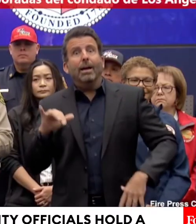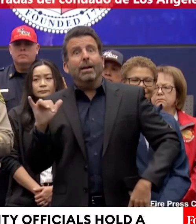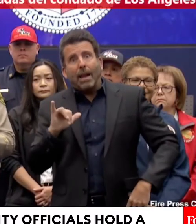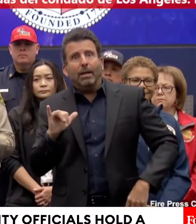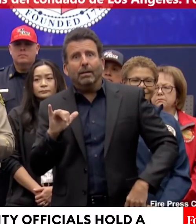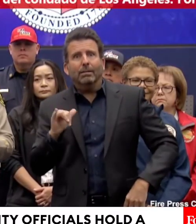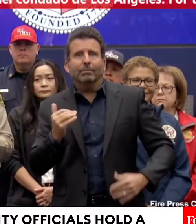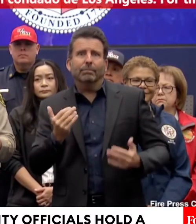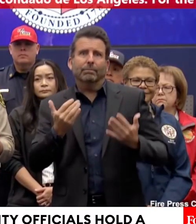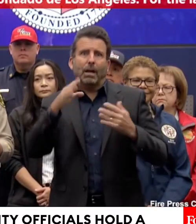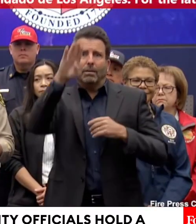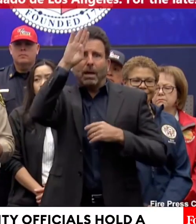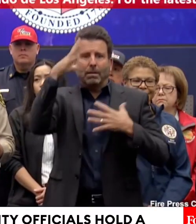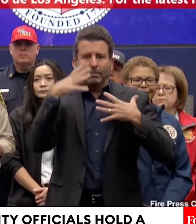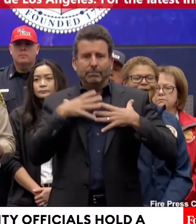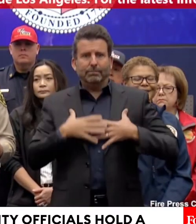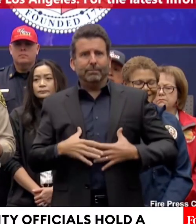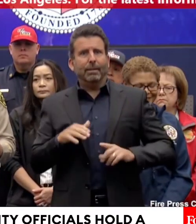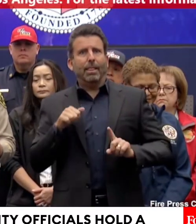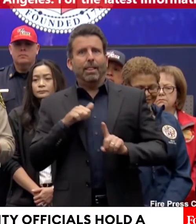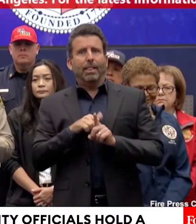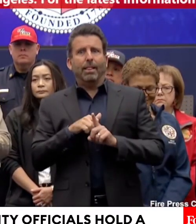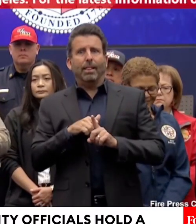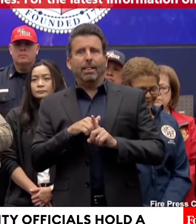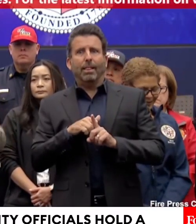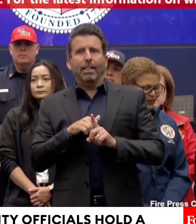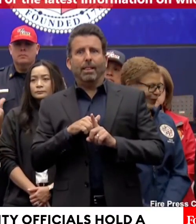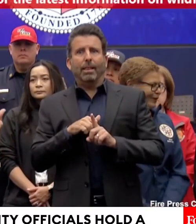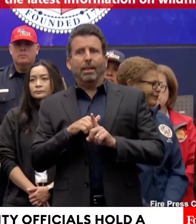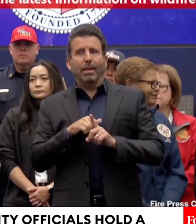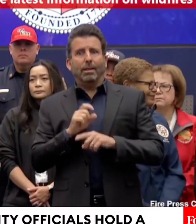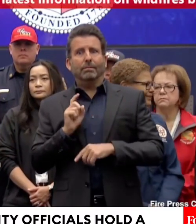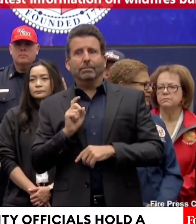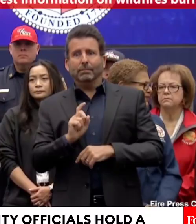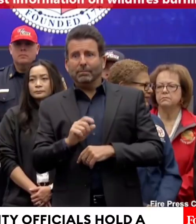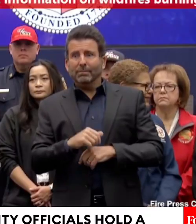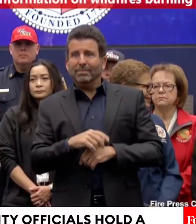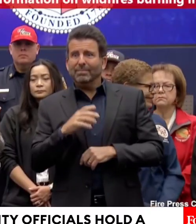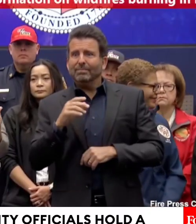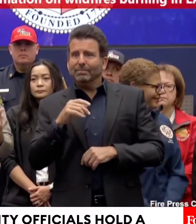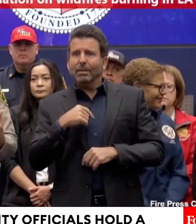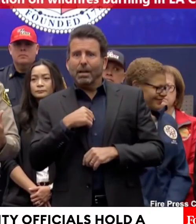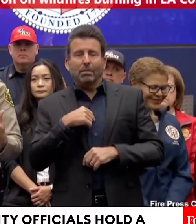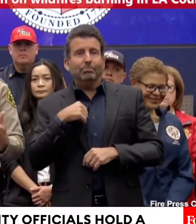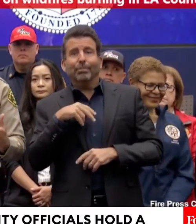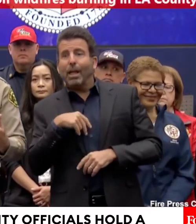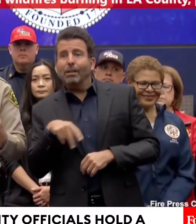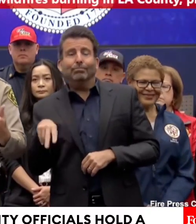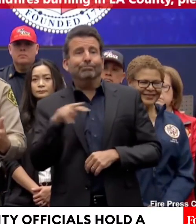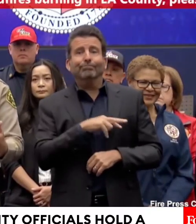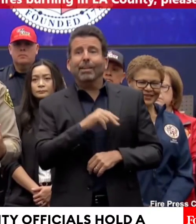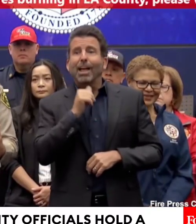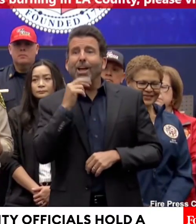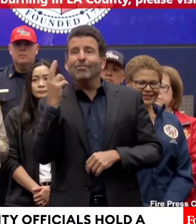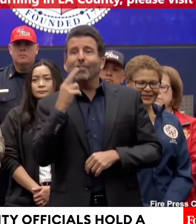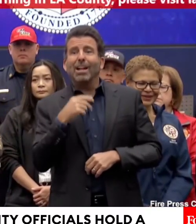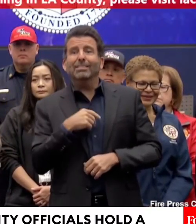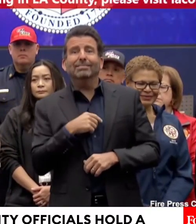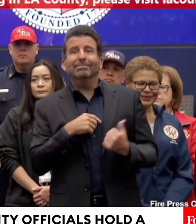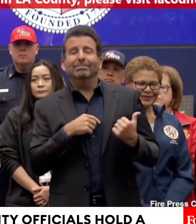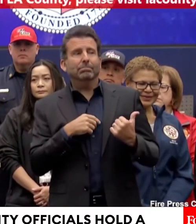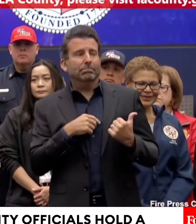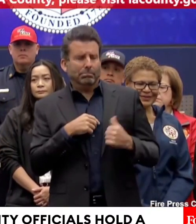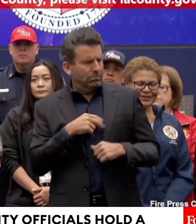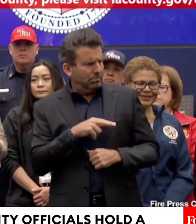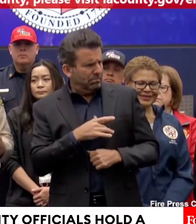sitting down. I didn't realize we had him in handcuffs. We were turning him over to LAPD because he was dressed like a fireman,